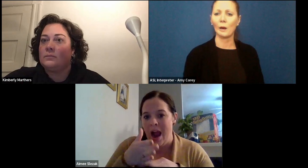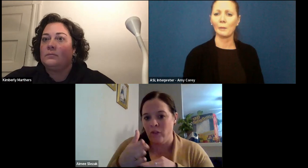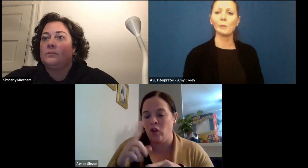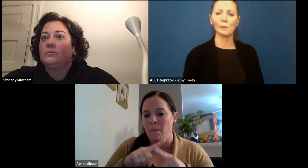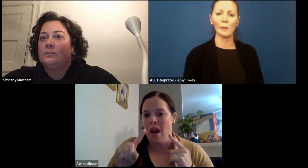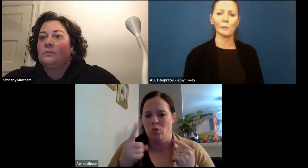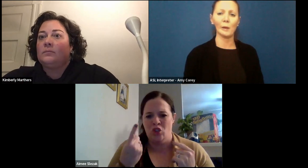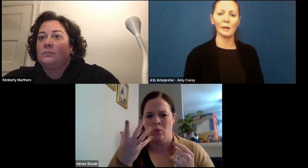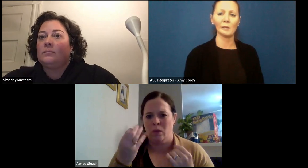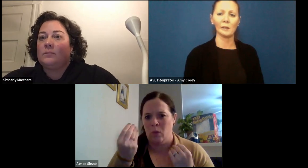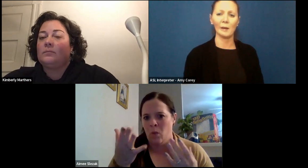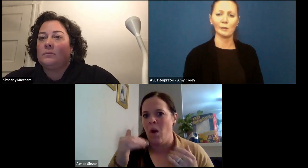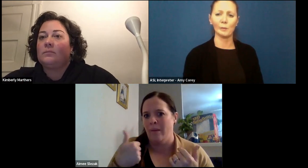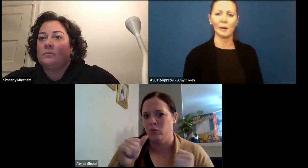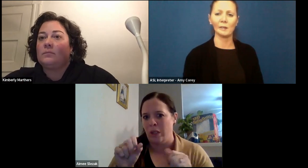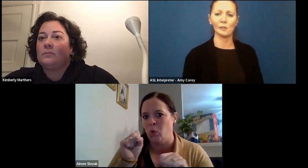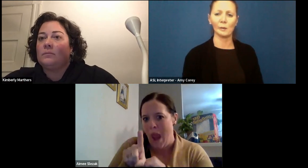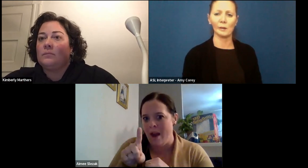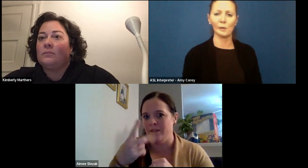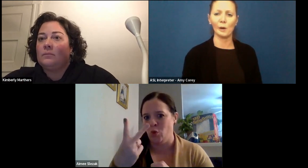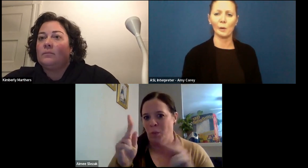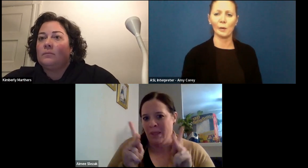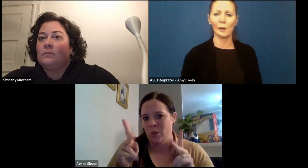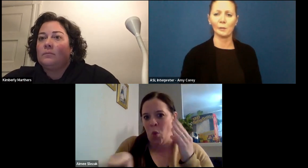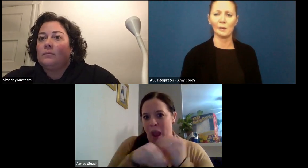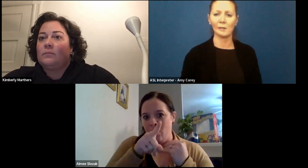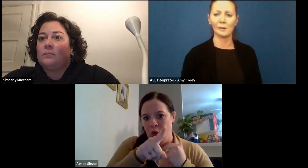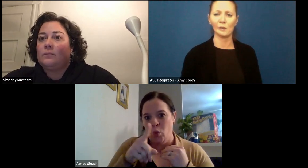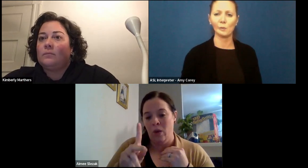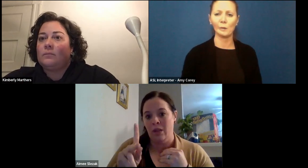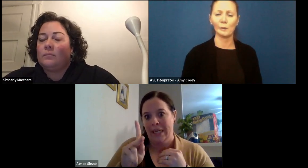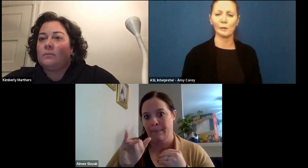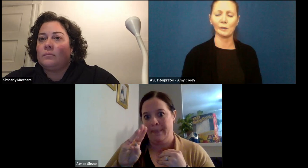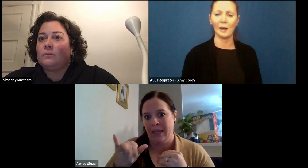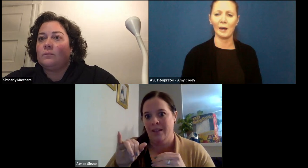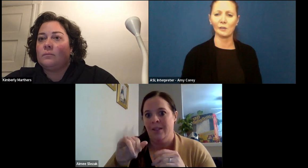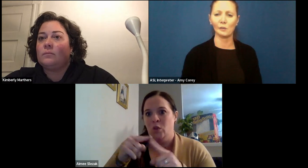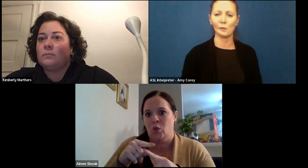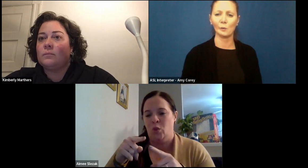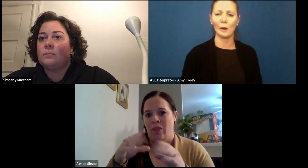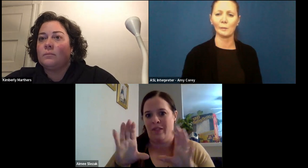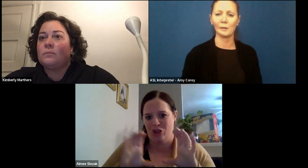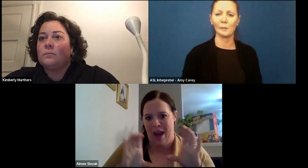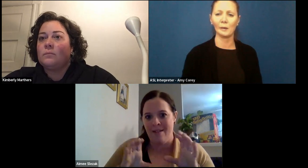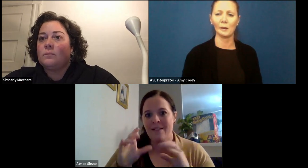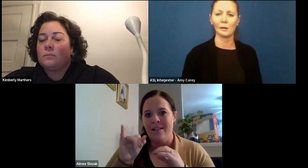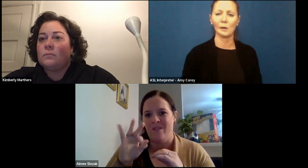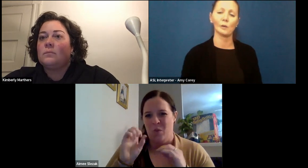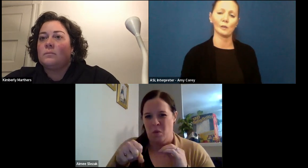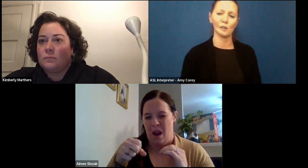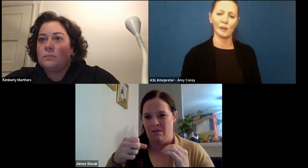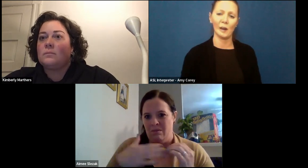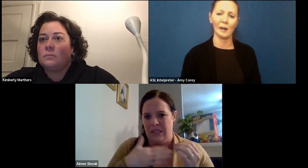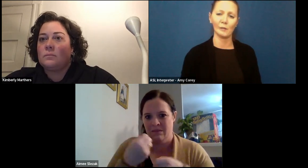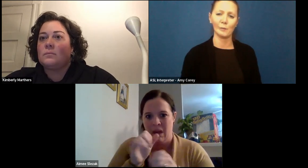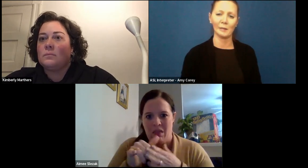Oh, I would rather wait until after, but I did just want to let you know that I was asking two people to add you, Kimmy, to